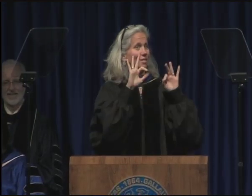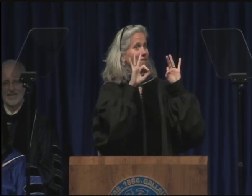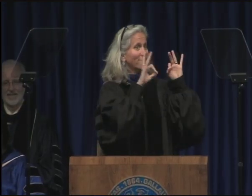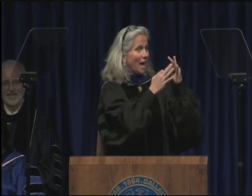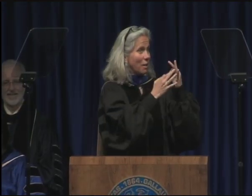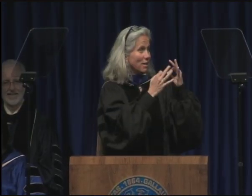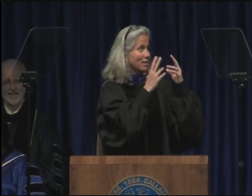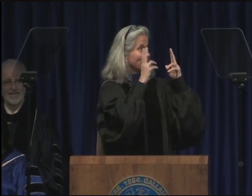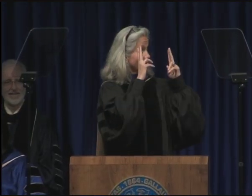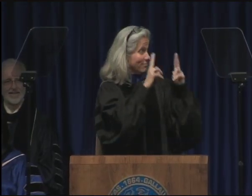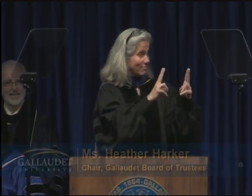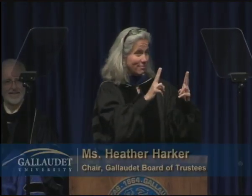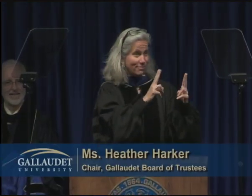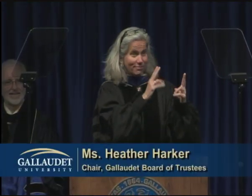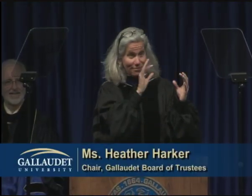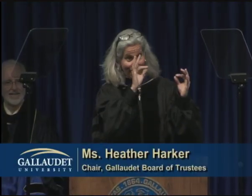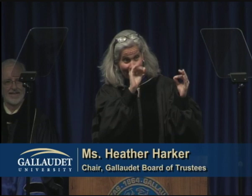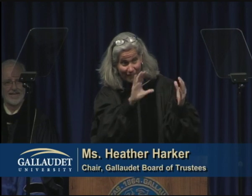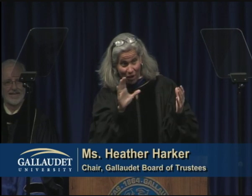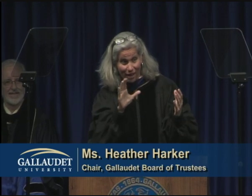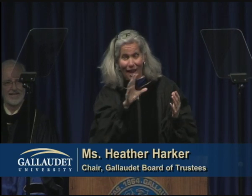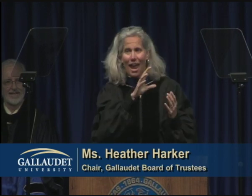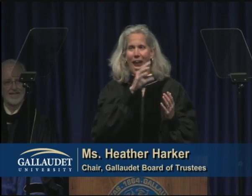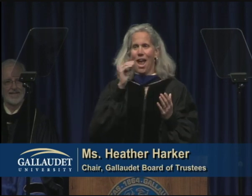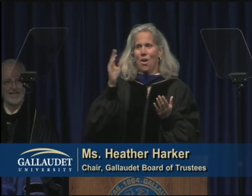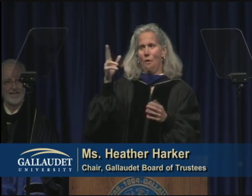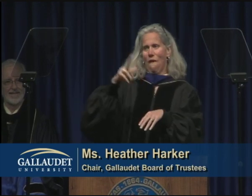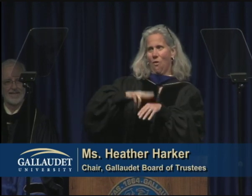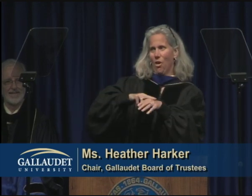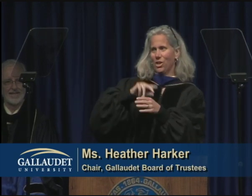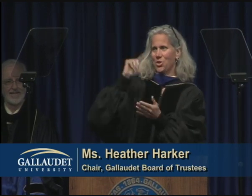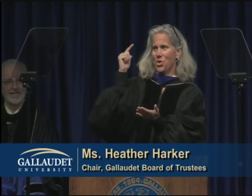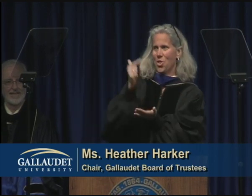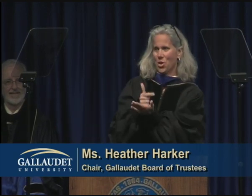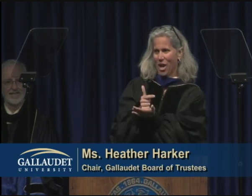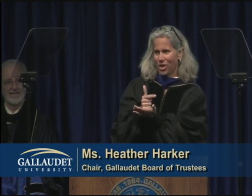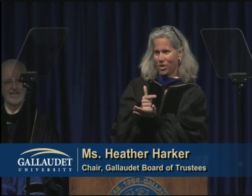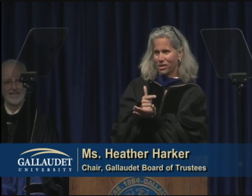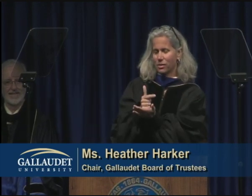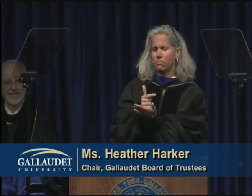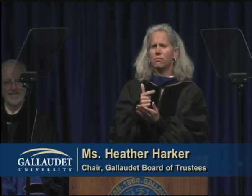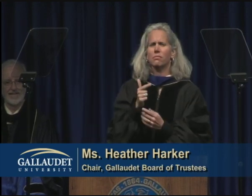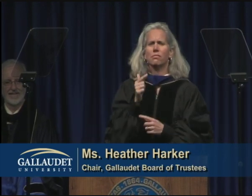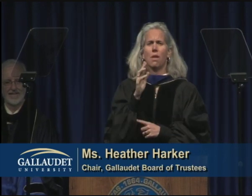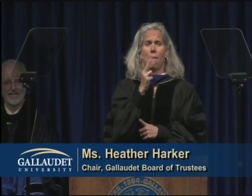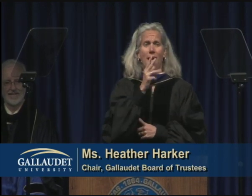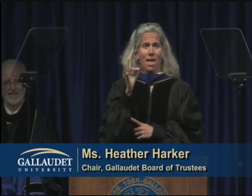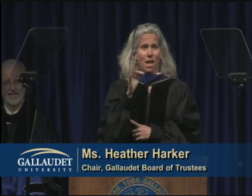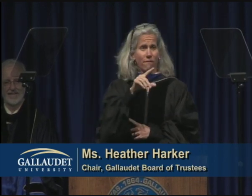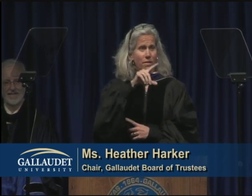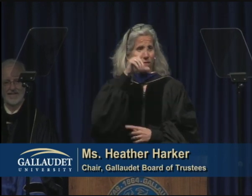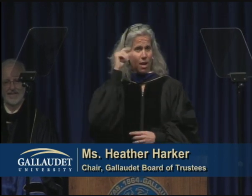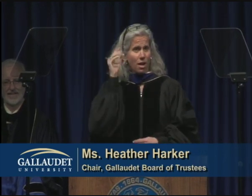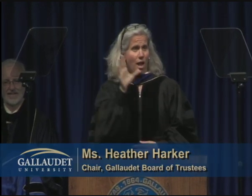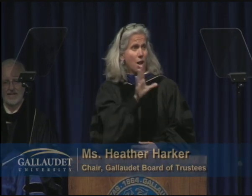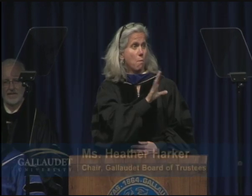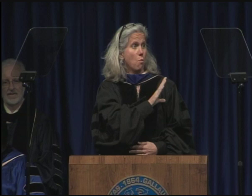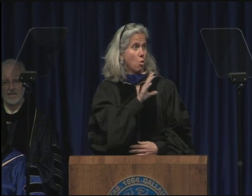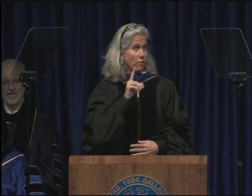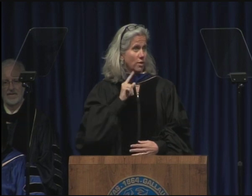Good afternoon, families, honored guests, and of course, our graduates. On behalf of the